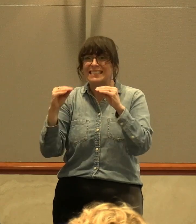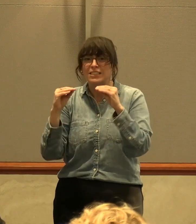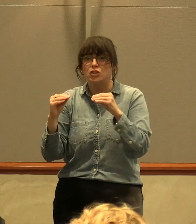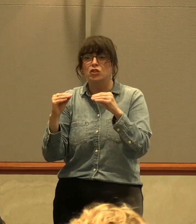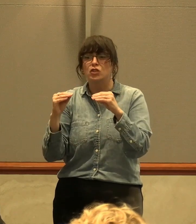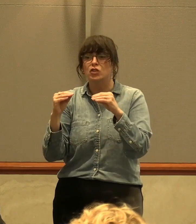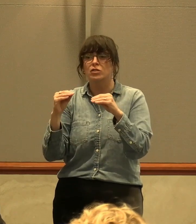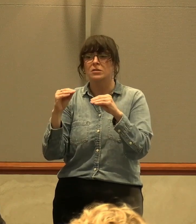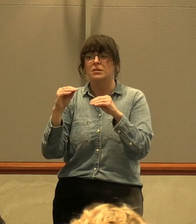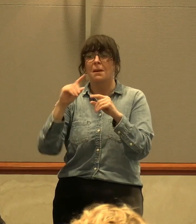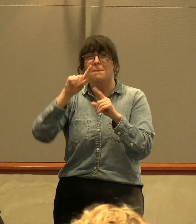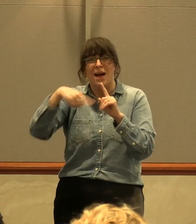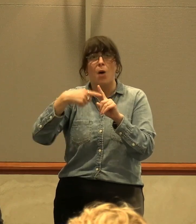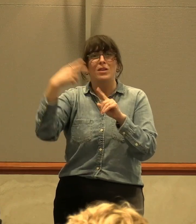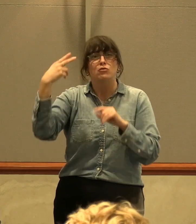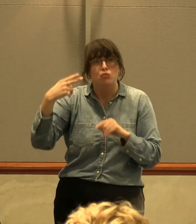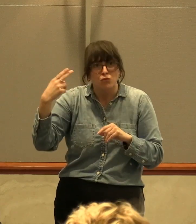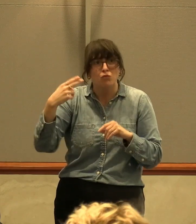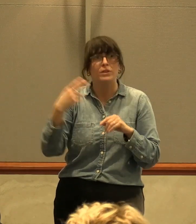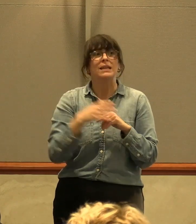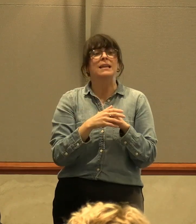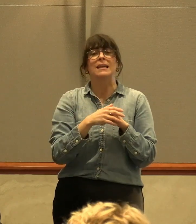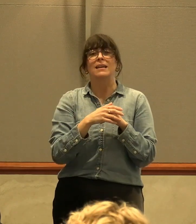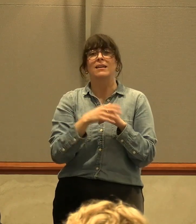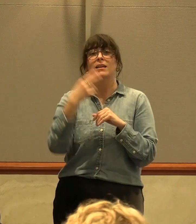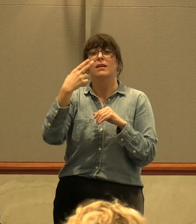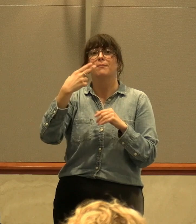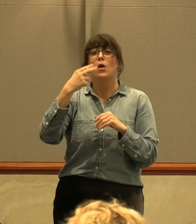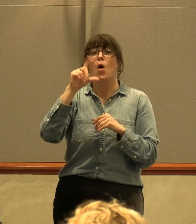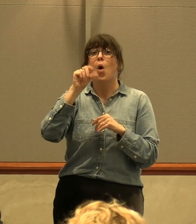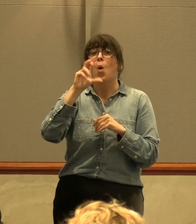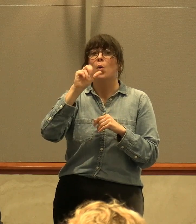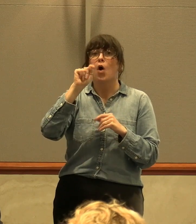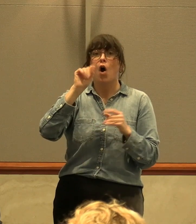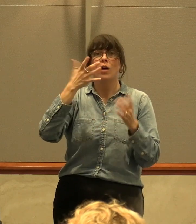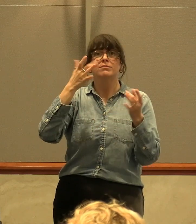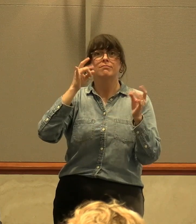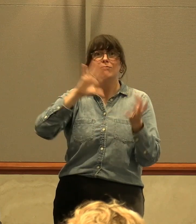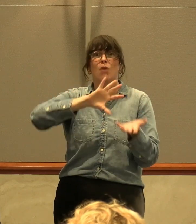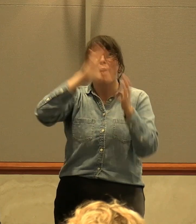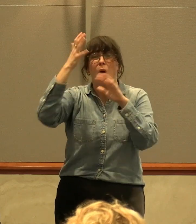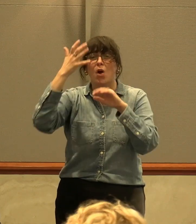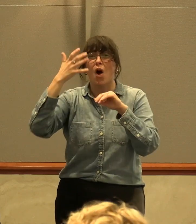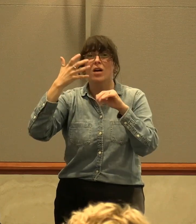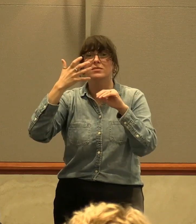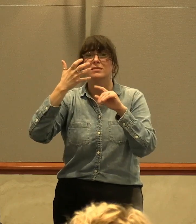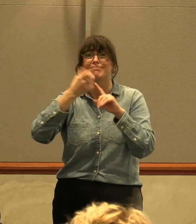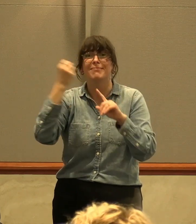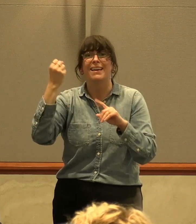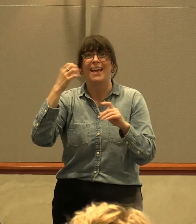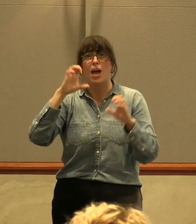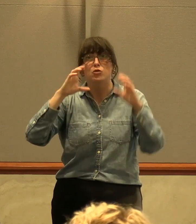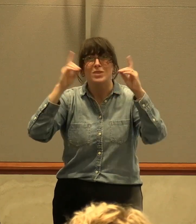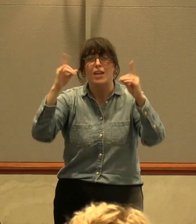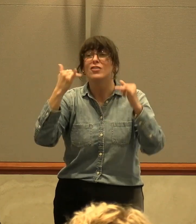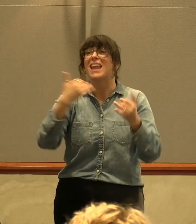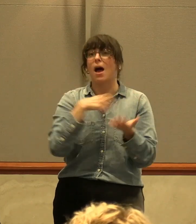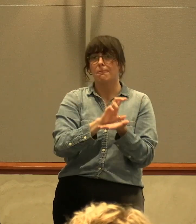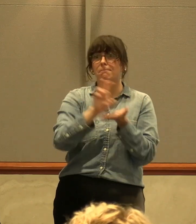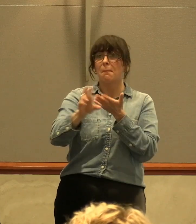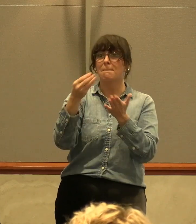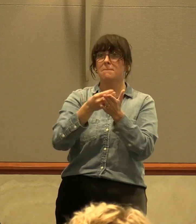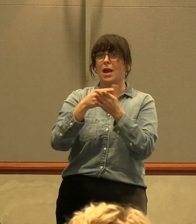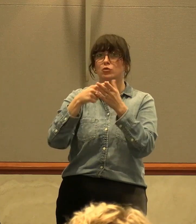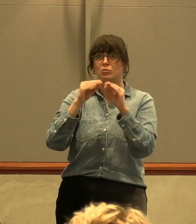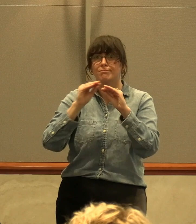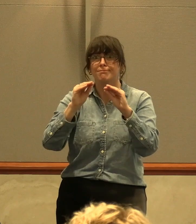about history, Holocaust education. We've now appropriated money for Holocaust education at